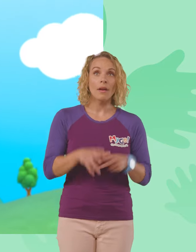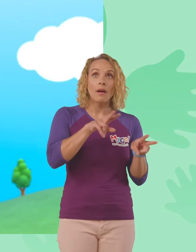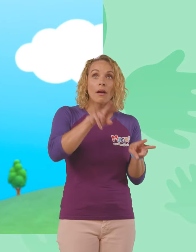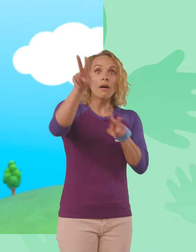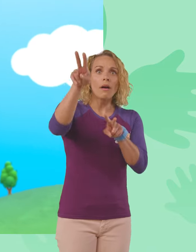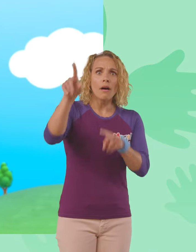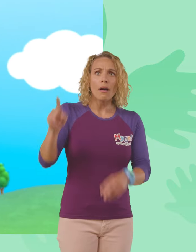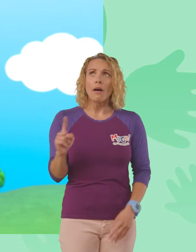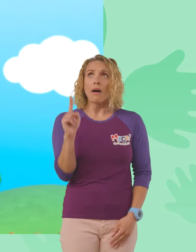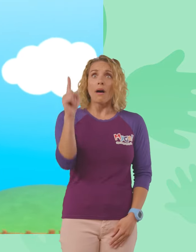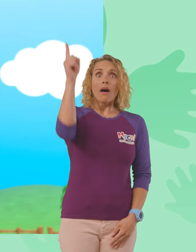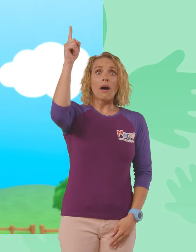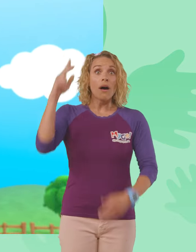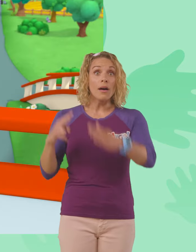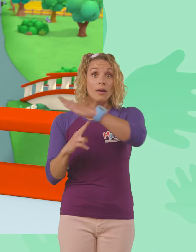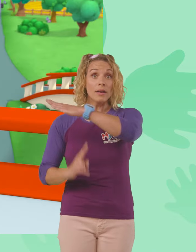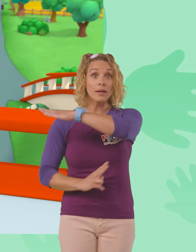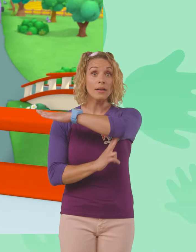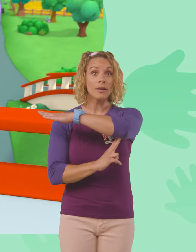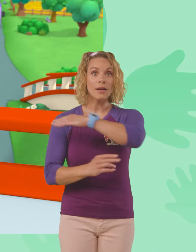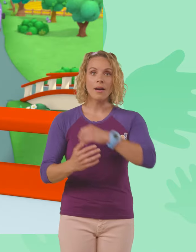Oh, look! A high bridge!